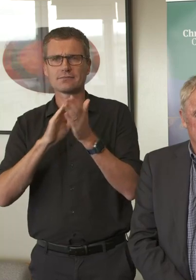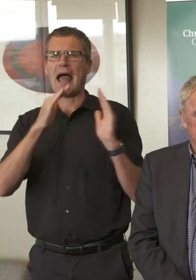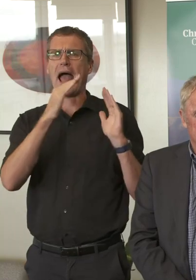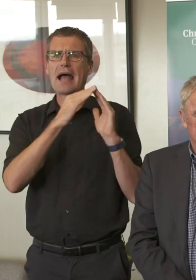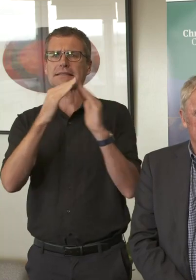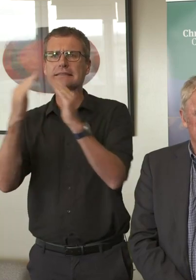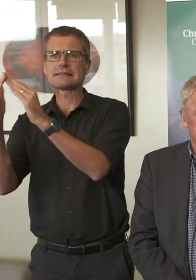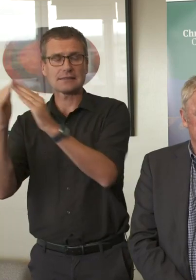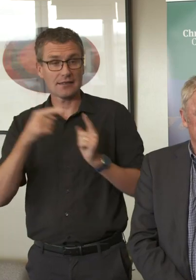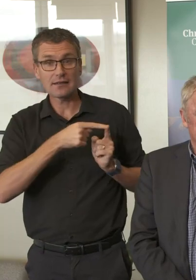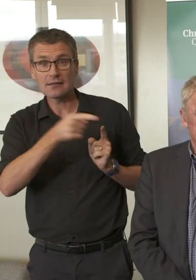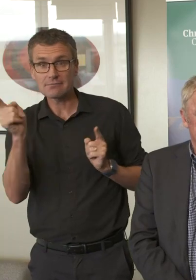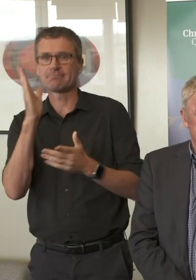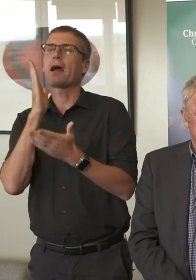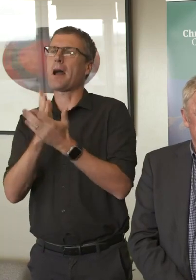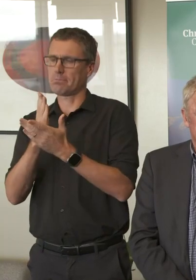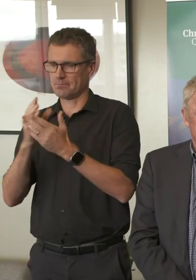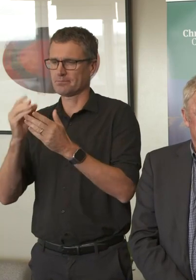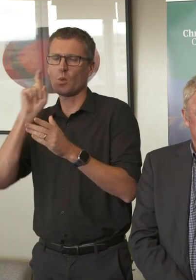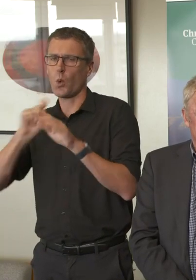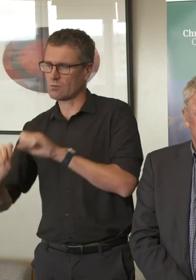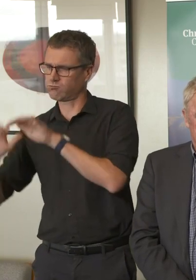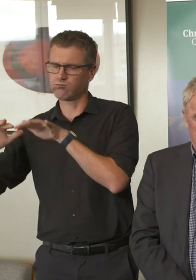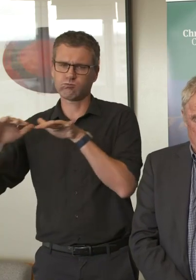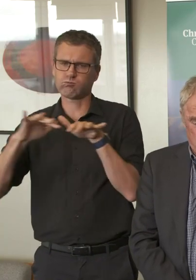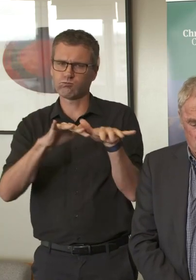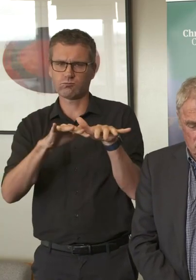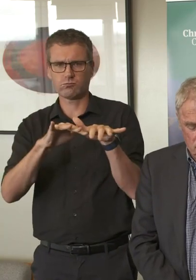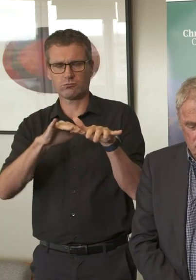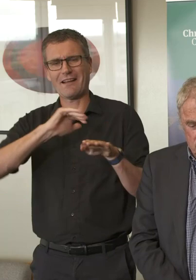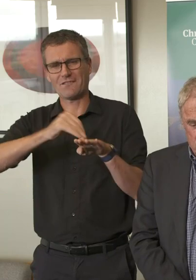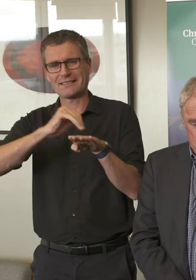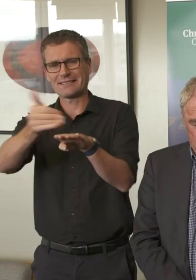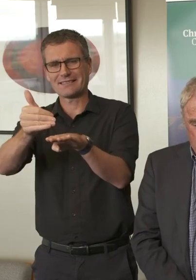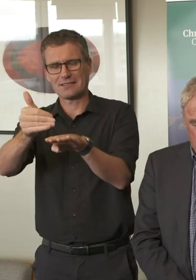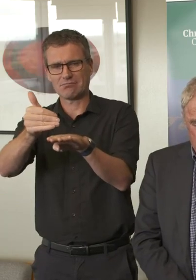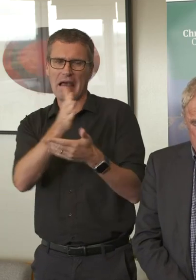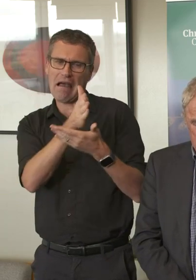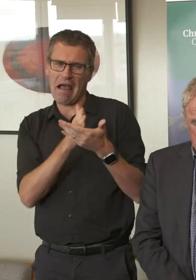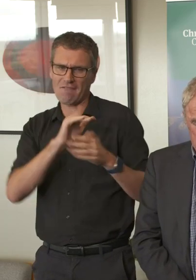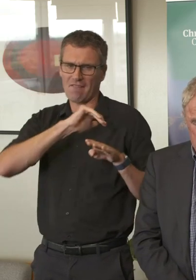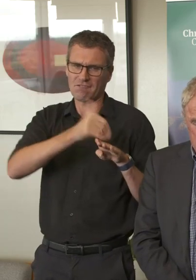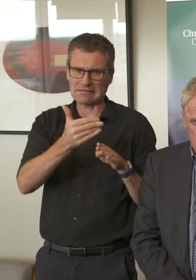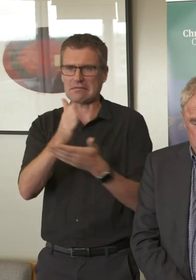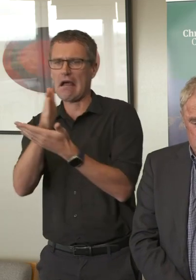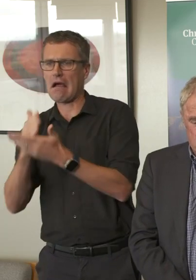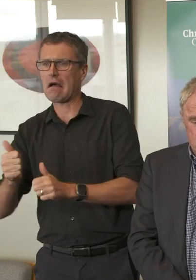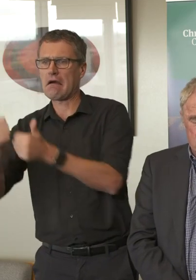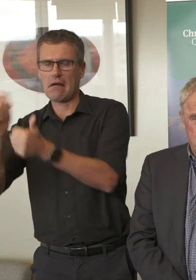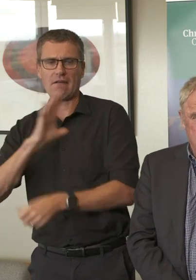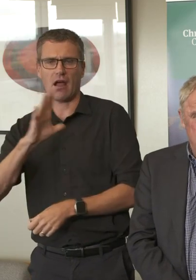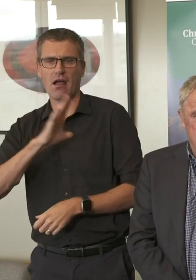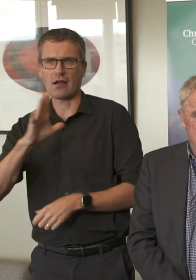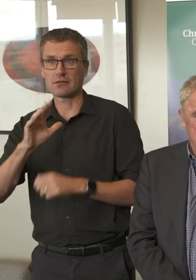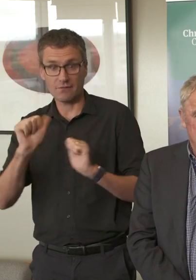doubt, have been impacted. The other half of Selwyn Huts were actually pretty good. The community there, the people that we'd